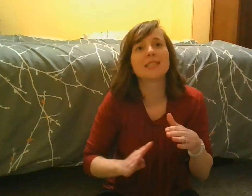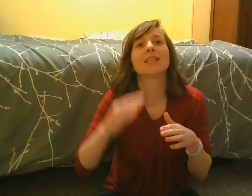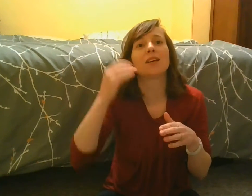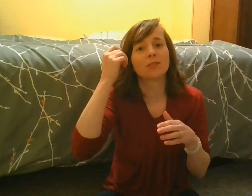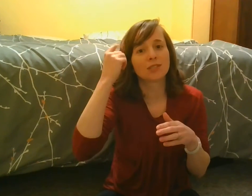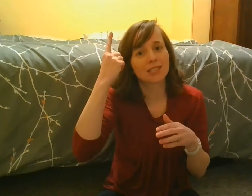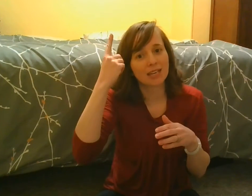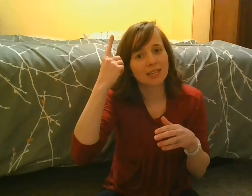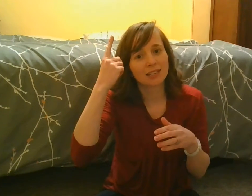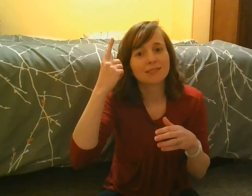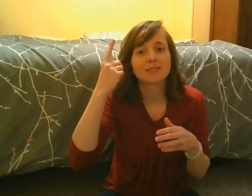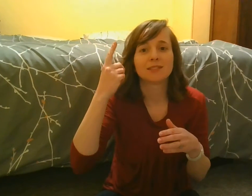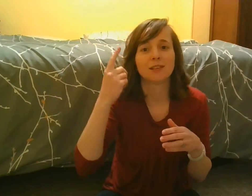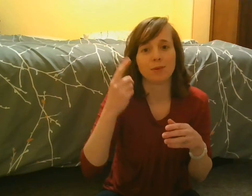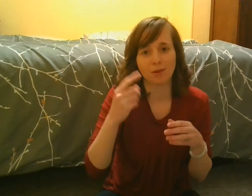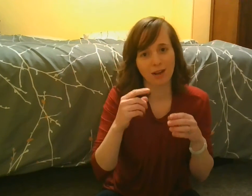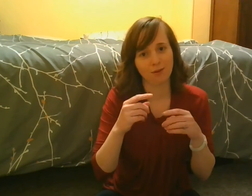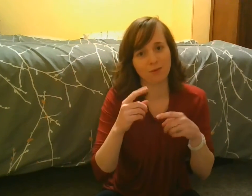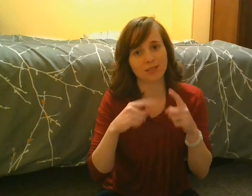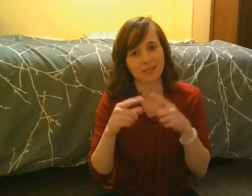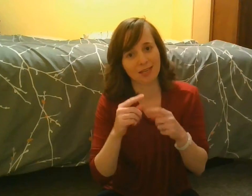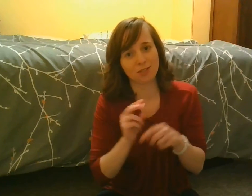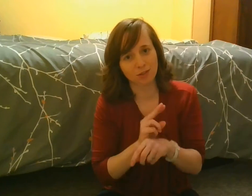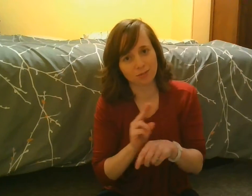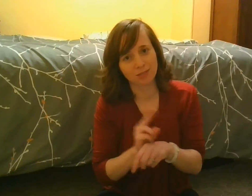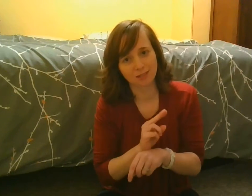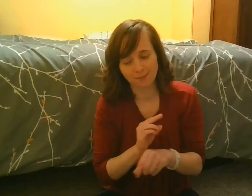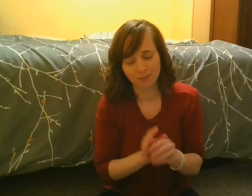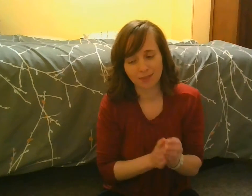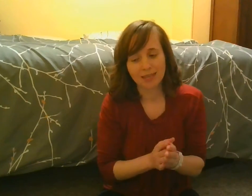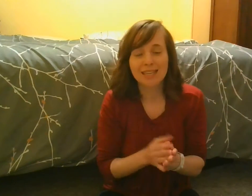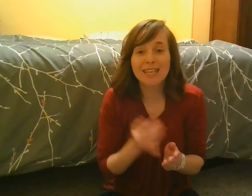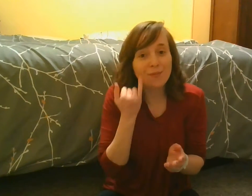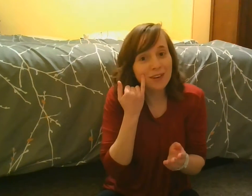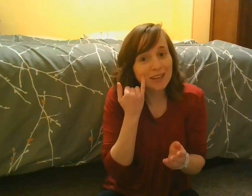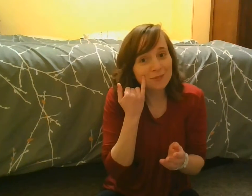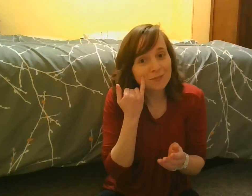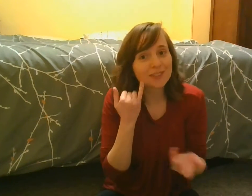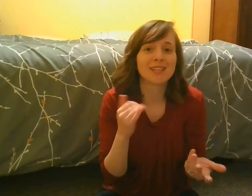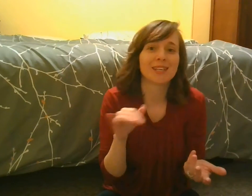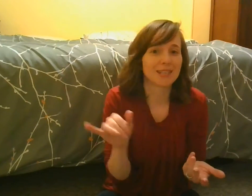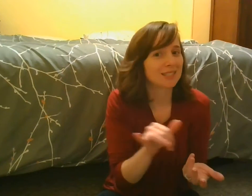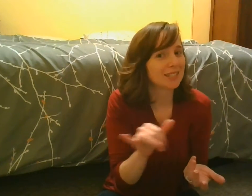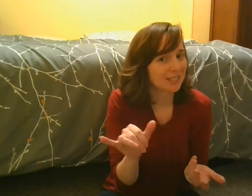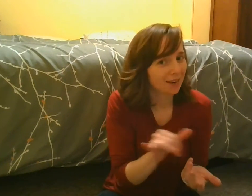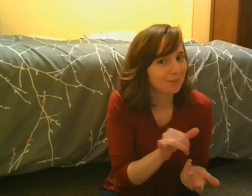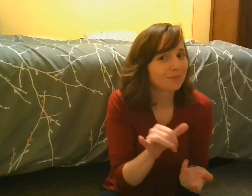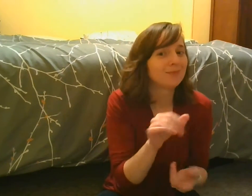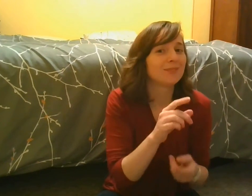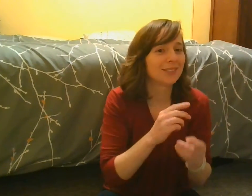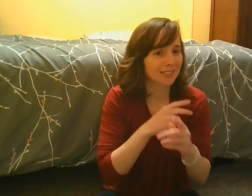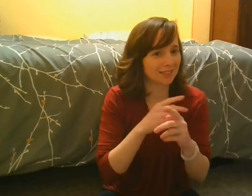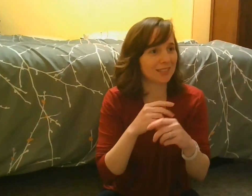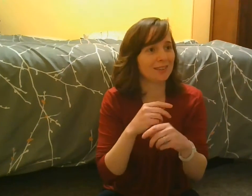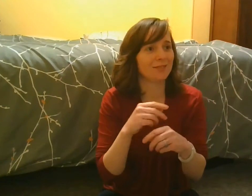basic understanding about how a sign is used, even if it is the same, if it's